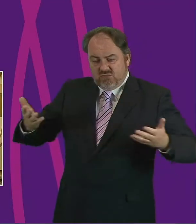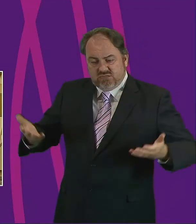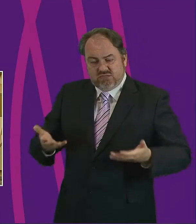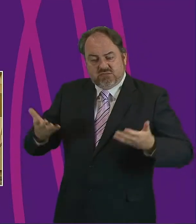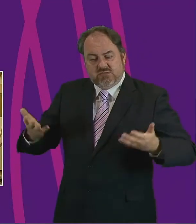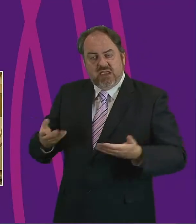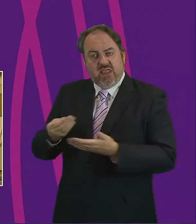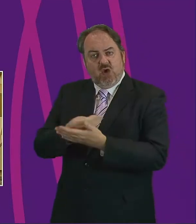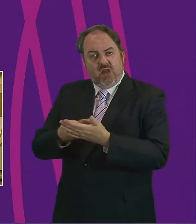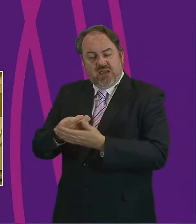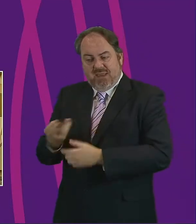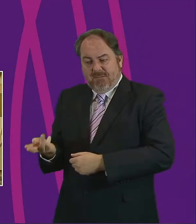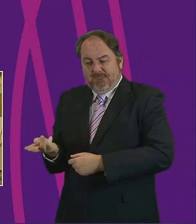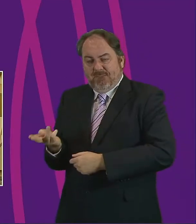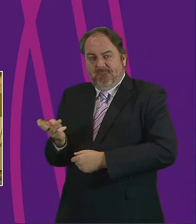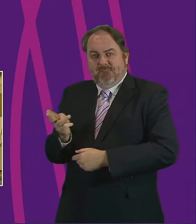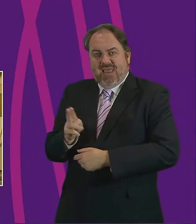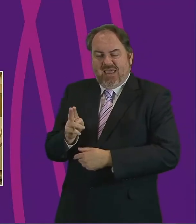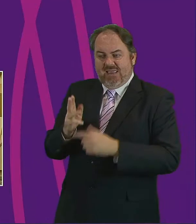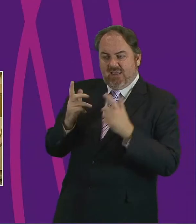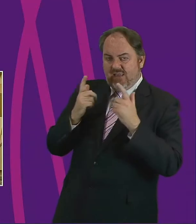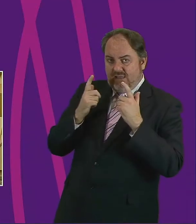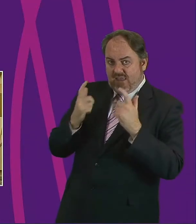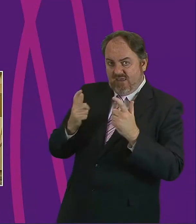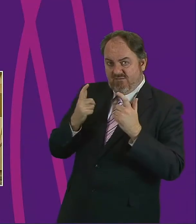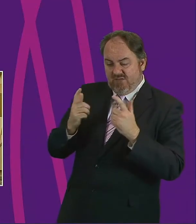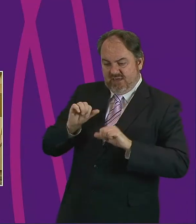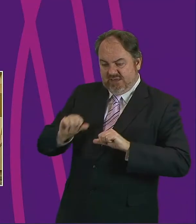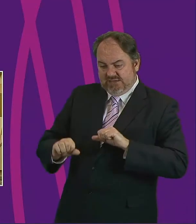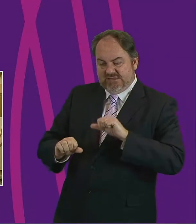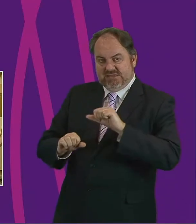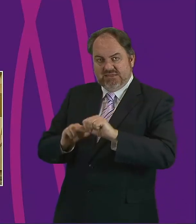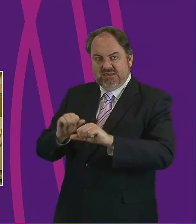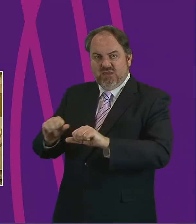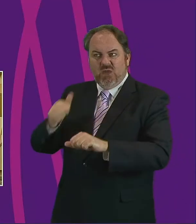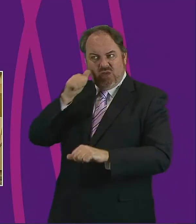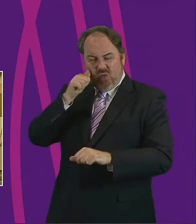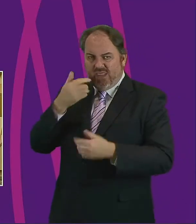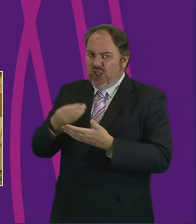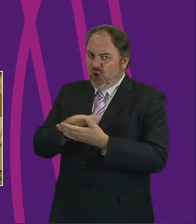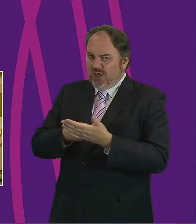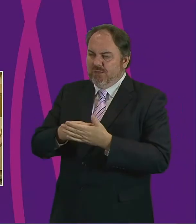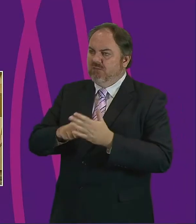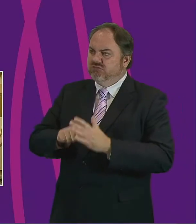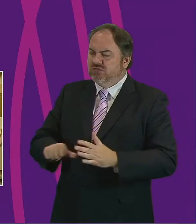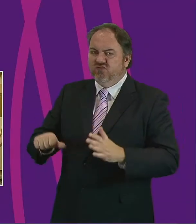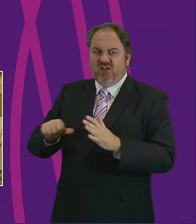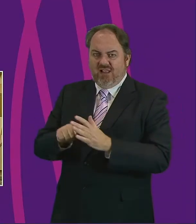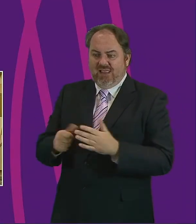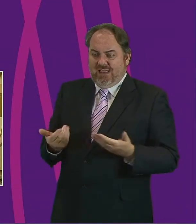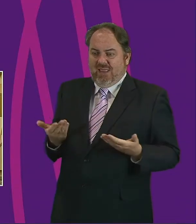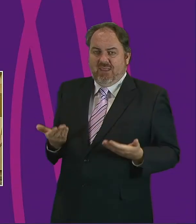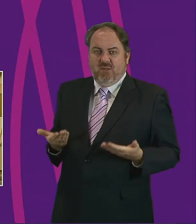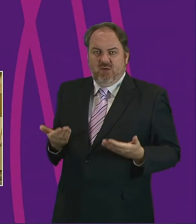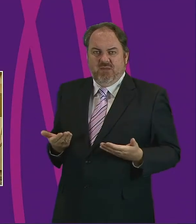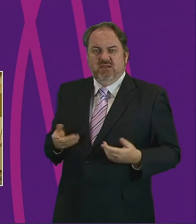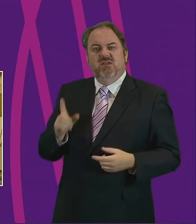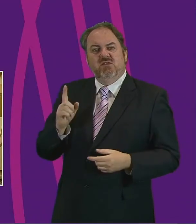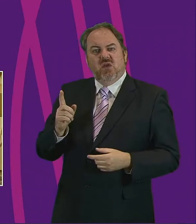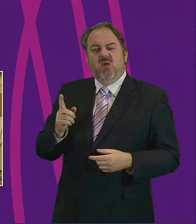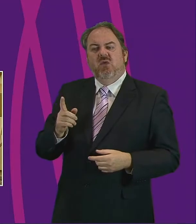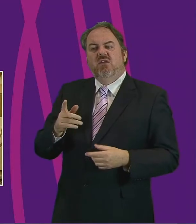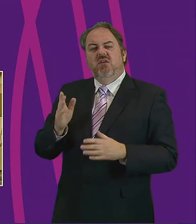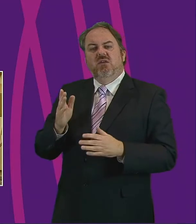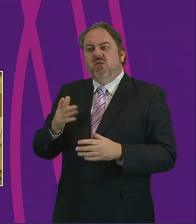carefully, and clearly the issues around economic challenges right now, I think understandably encourage people to think we should do that